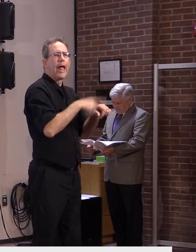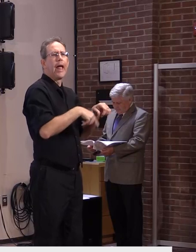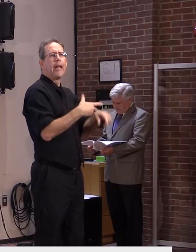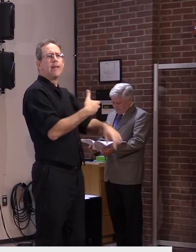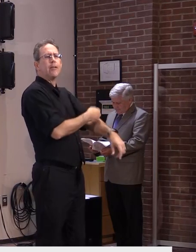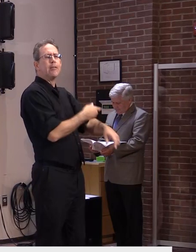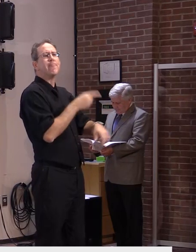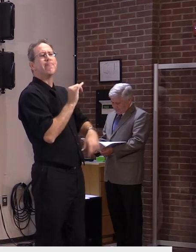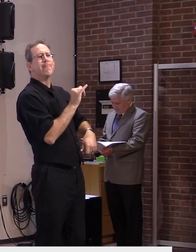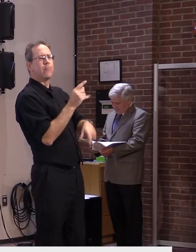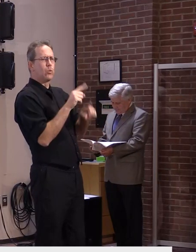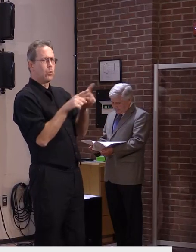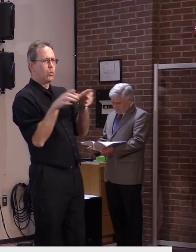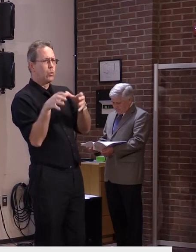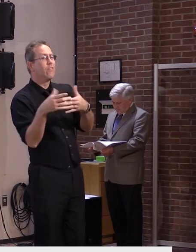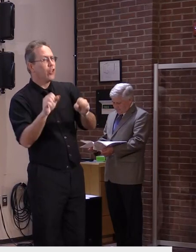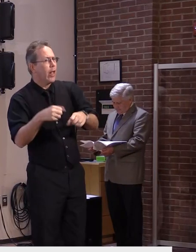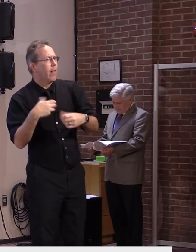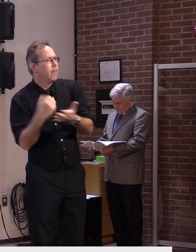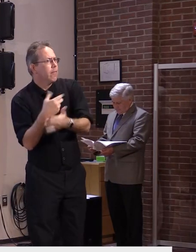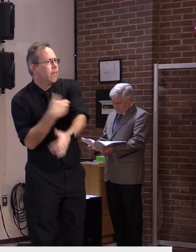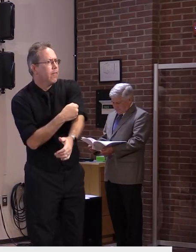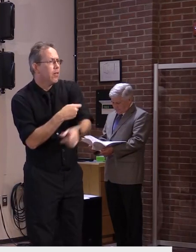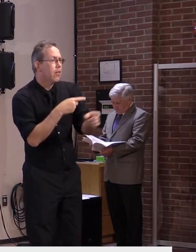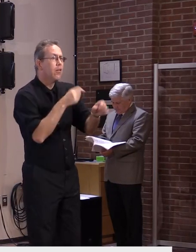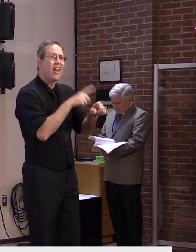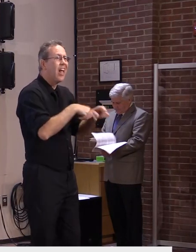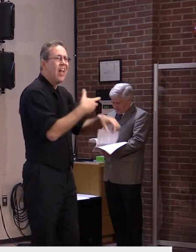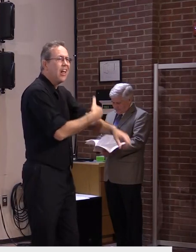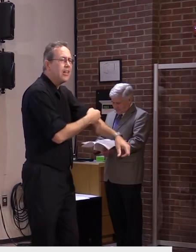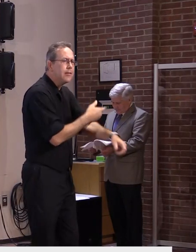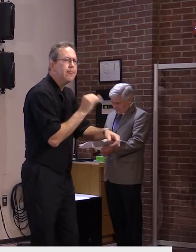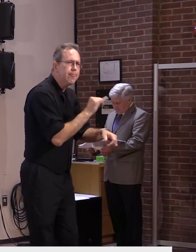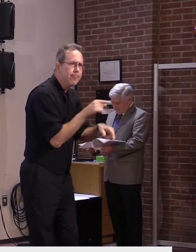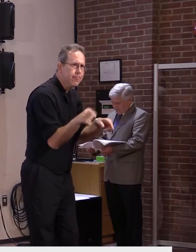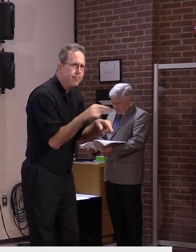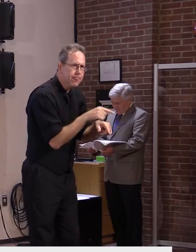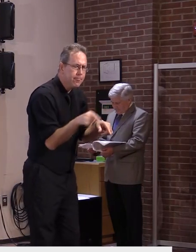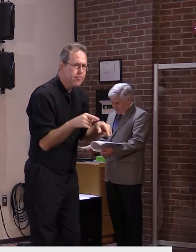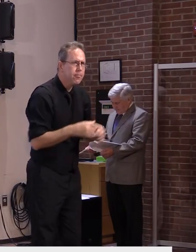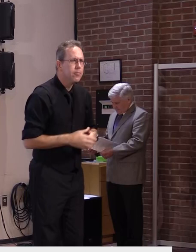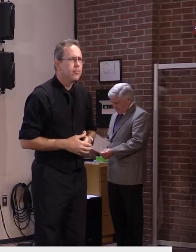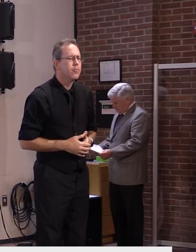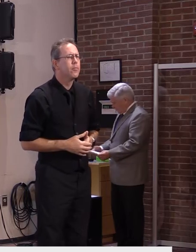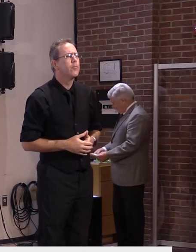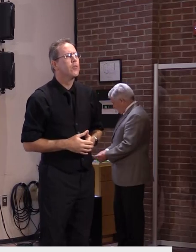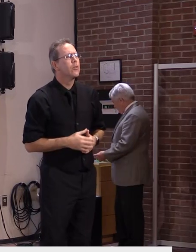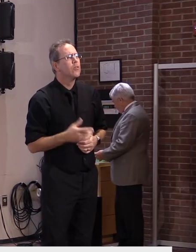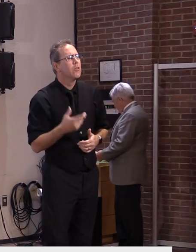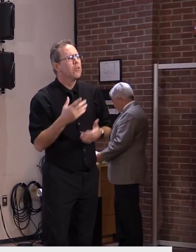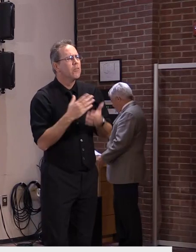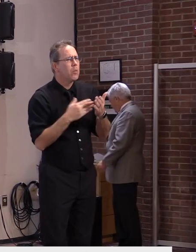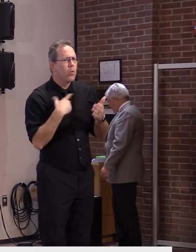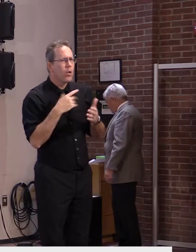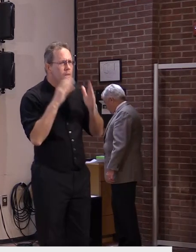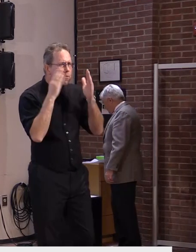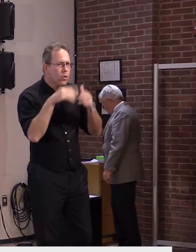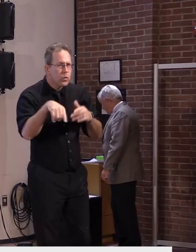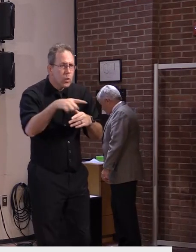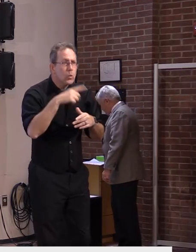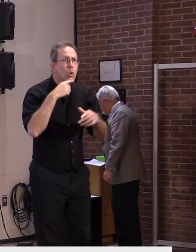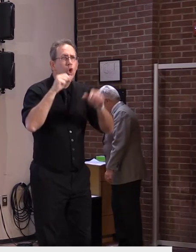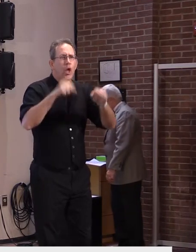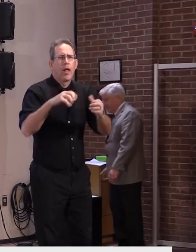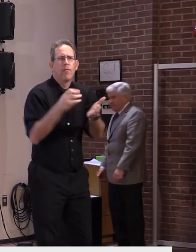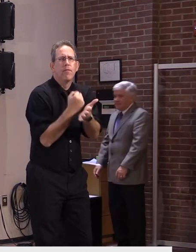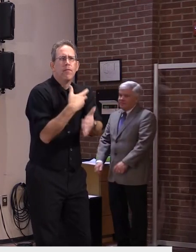tracking vaccinations, we also include the number of people who are eligible but not yet vaccinated. So that really hasn't